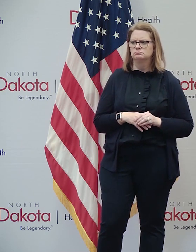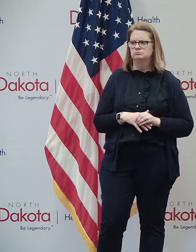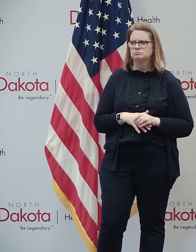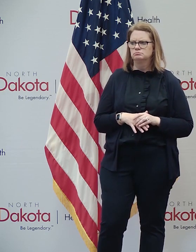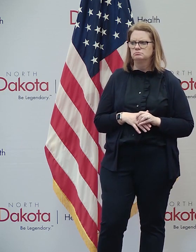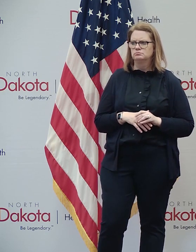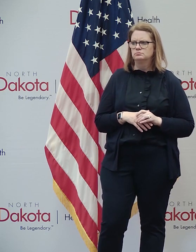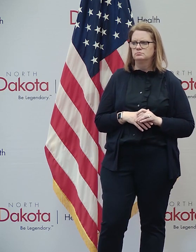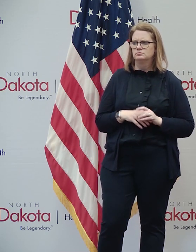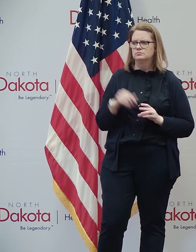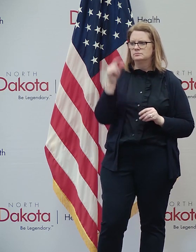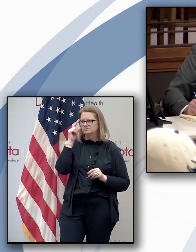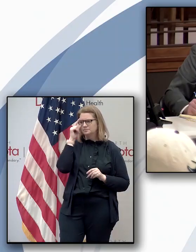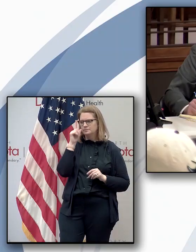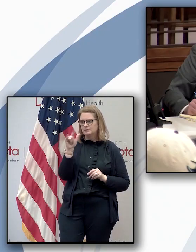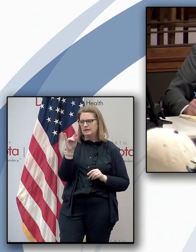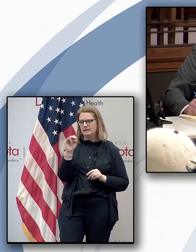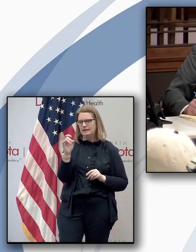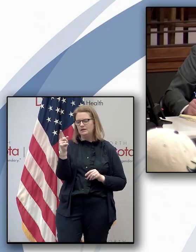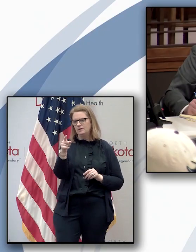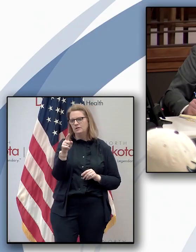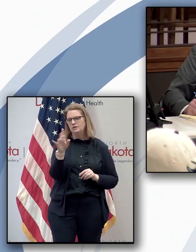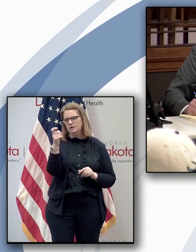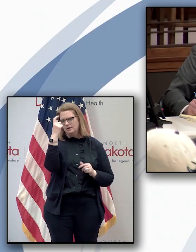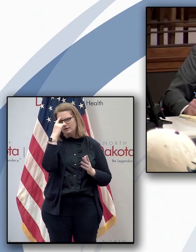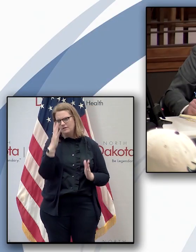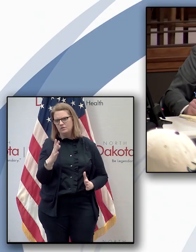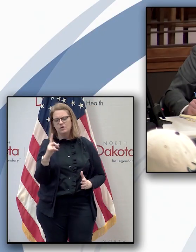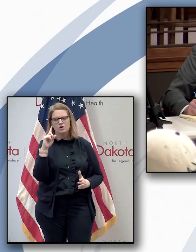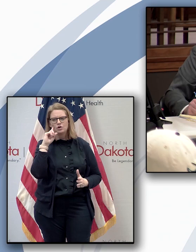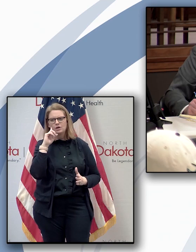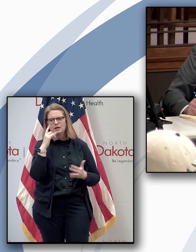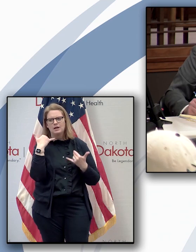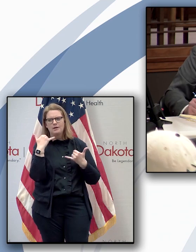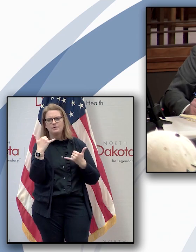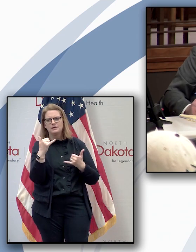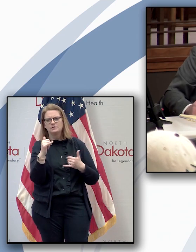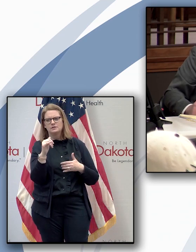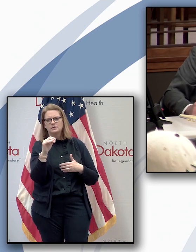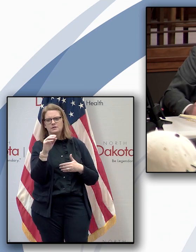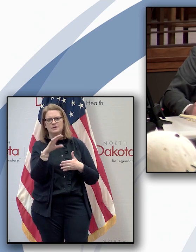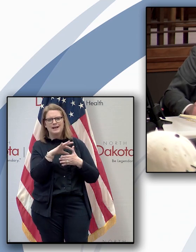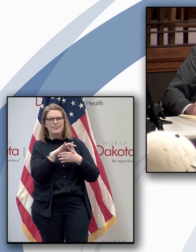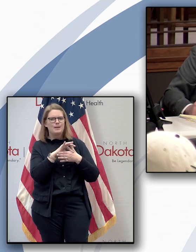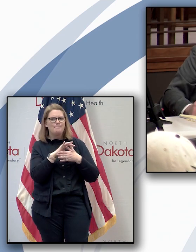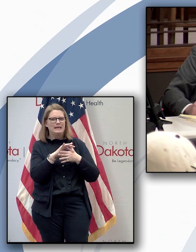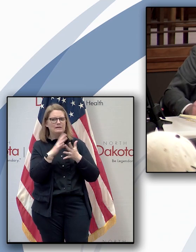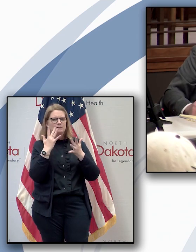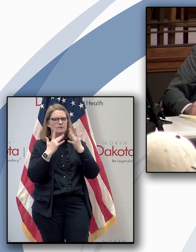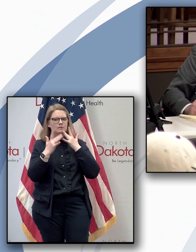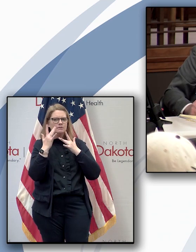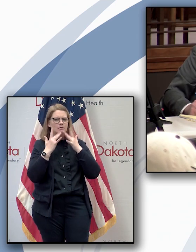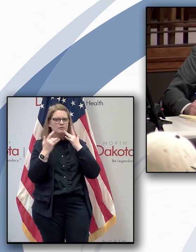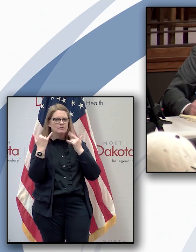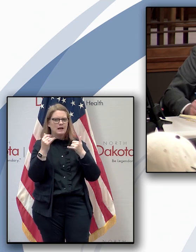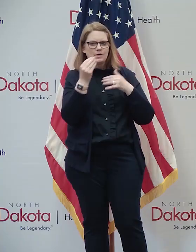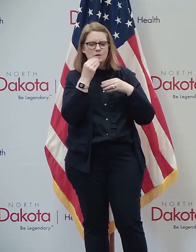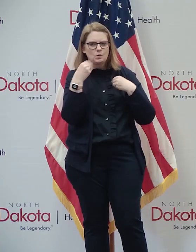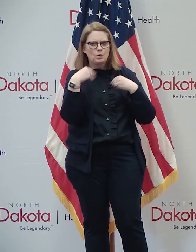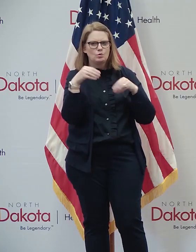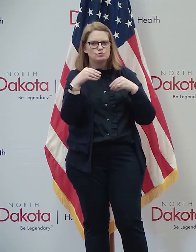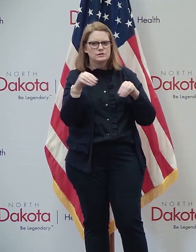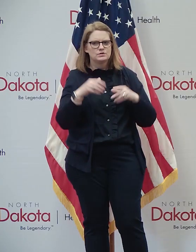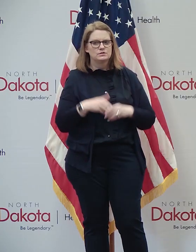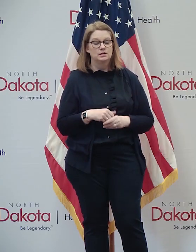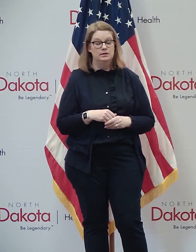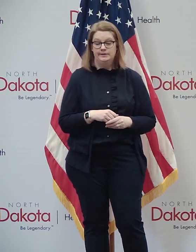communication breakdown there, but our team will take that one as an action item and we'll get back to Brad and find out because